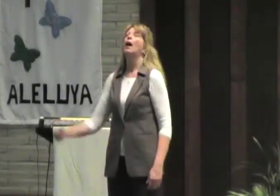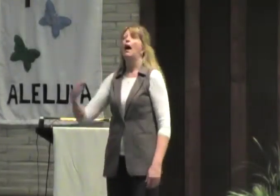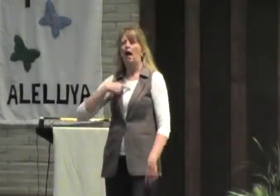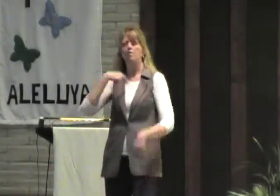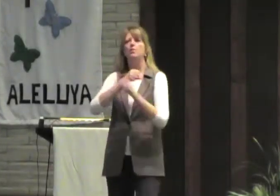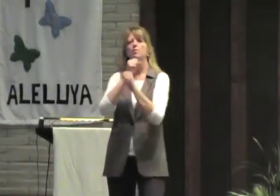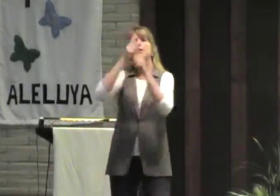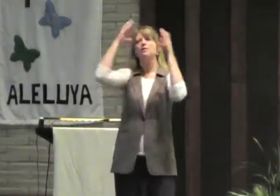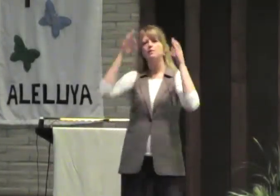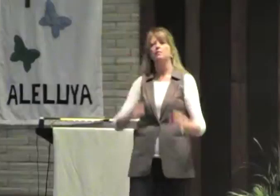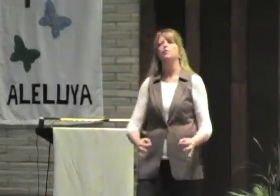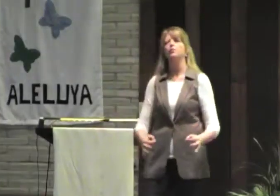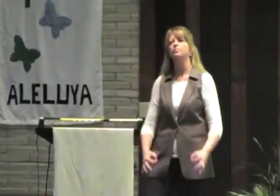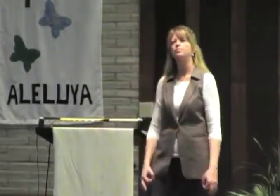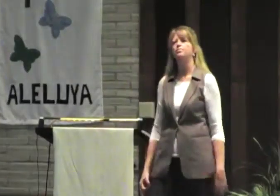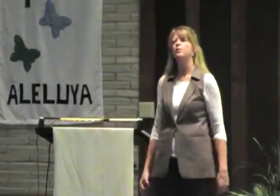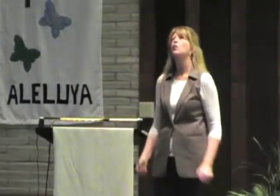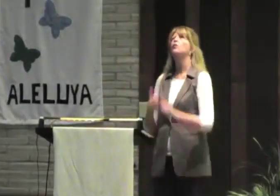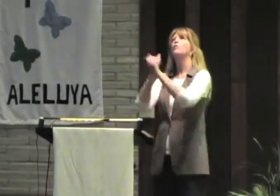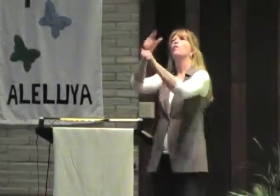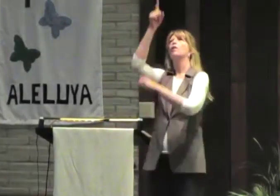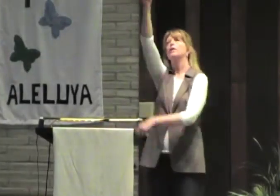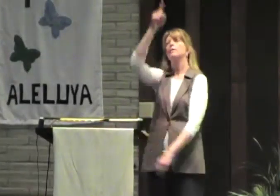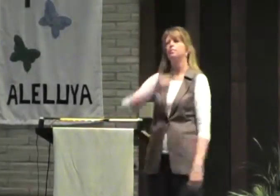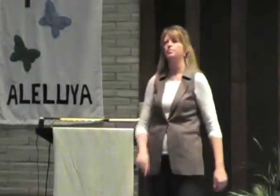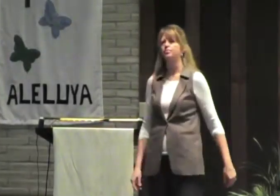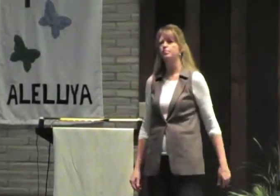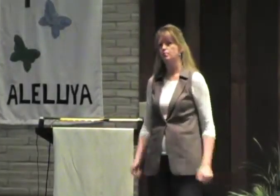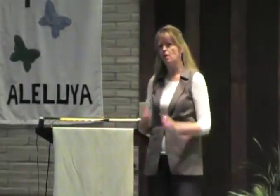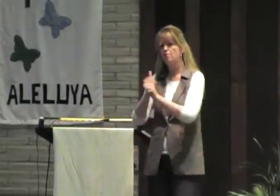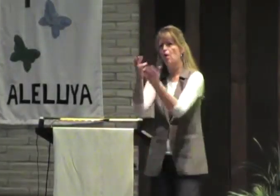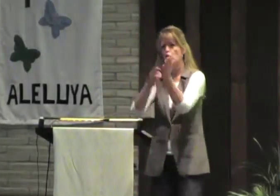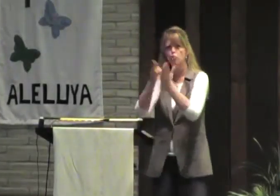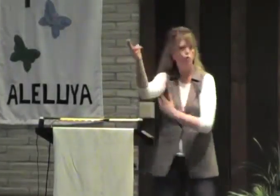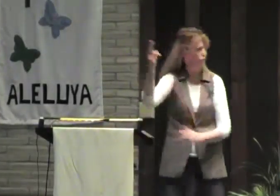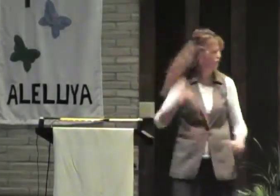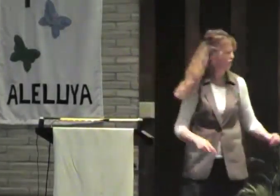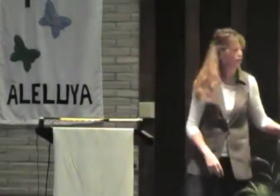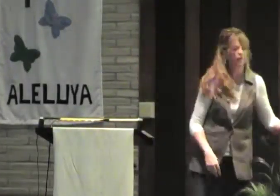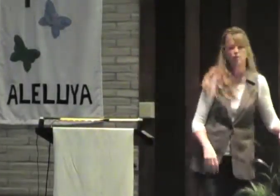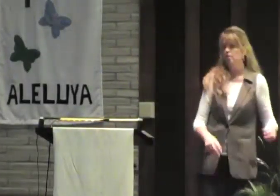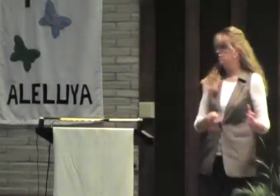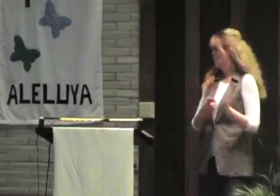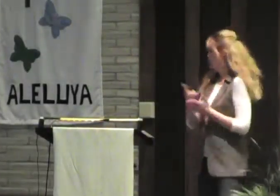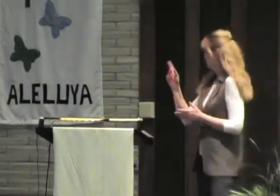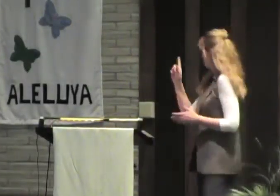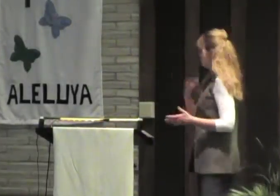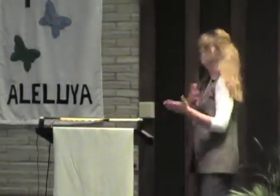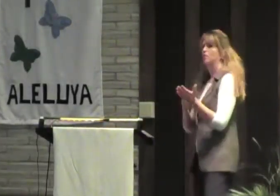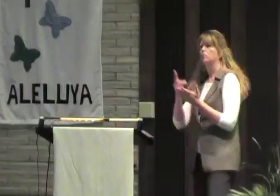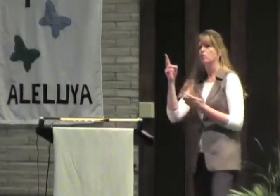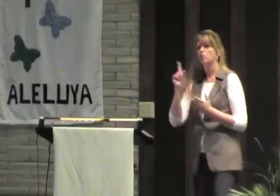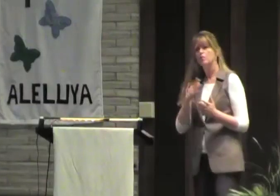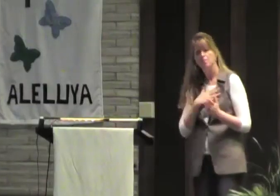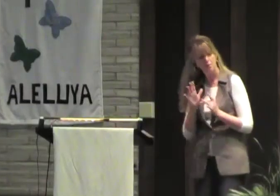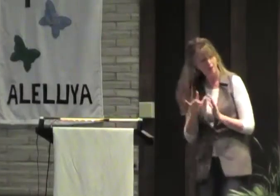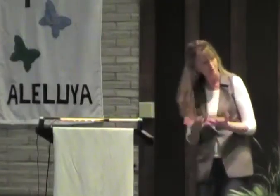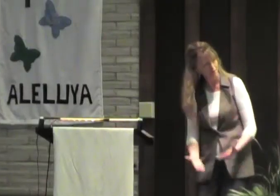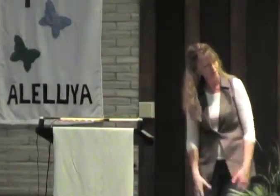today. I'm going to make a decision to follow him, follow the truth. Where's